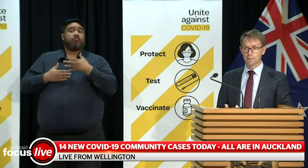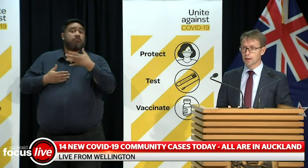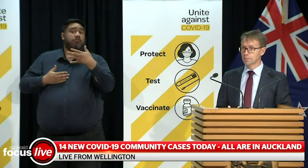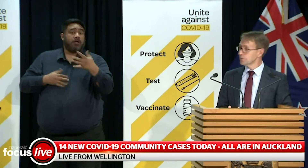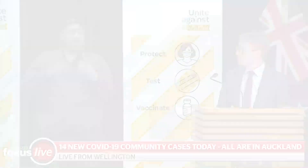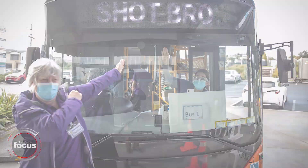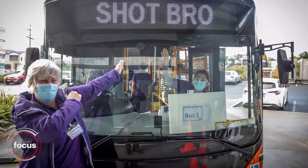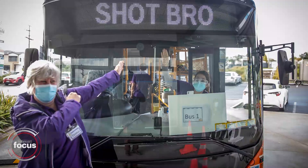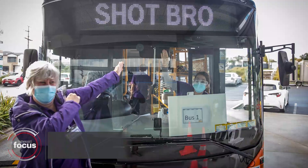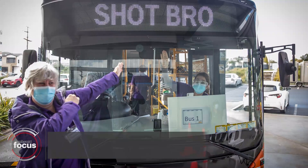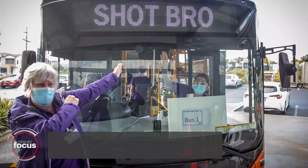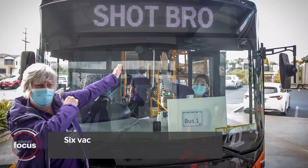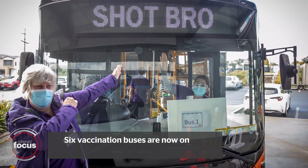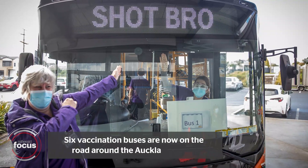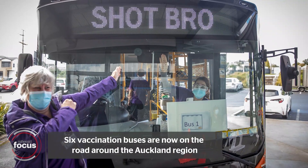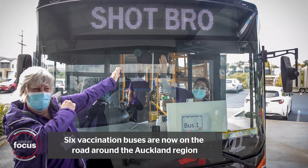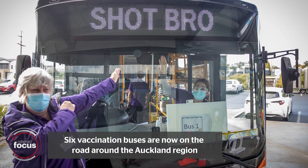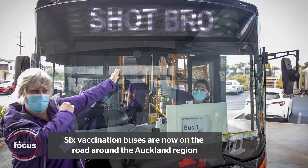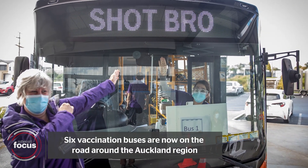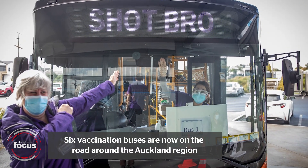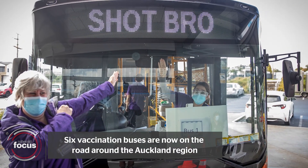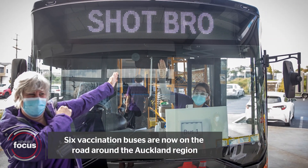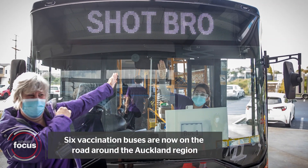when the time comes.